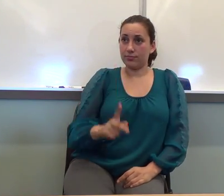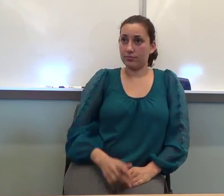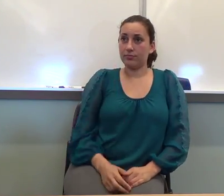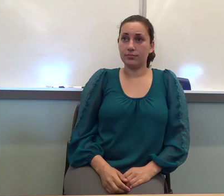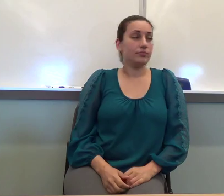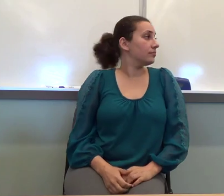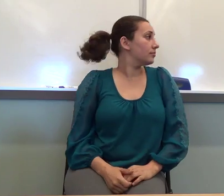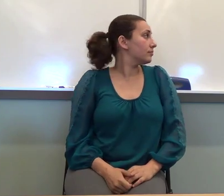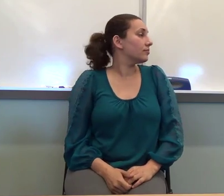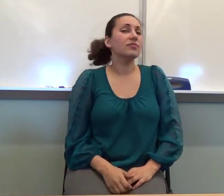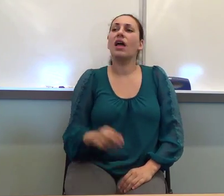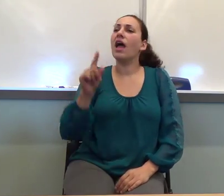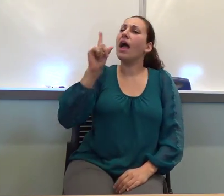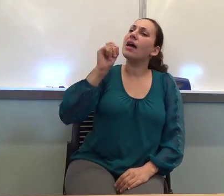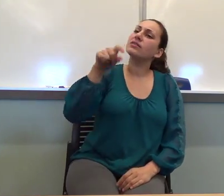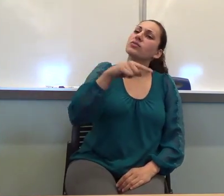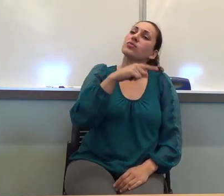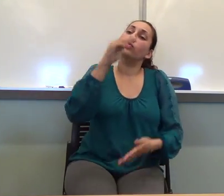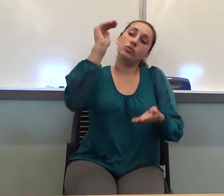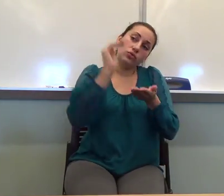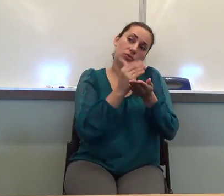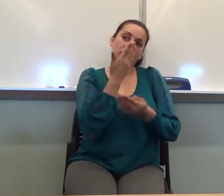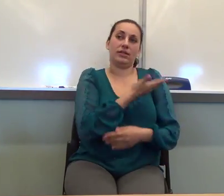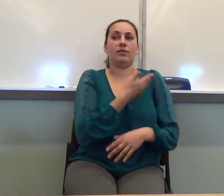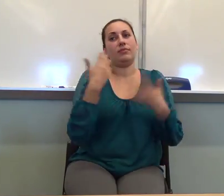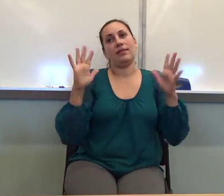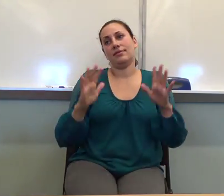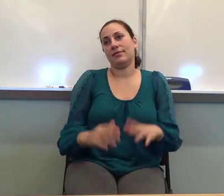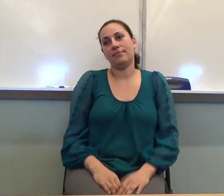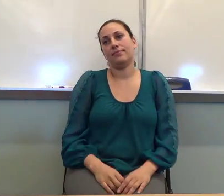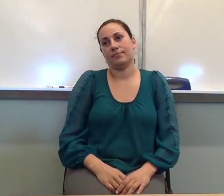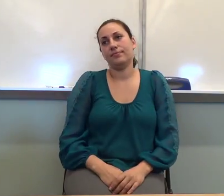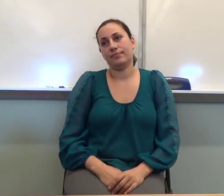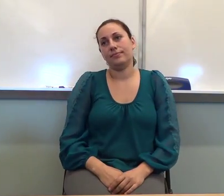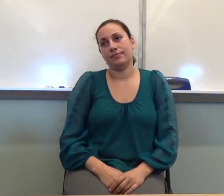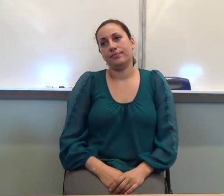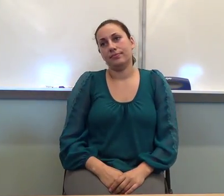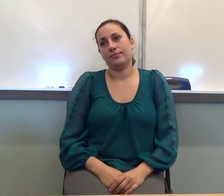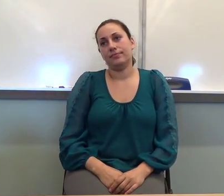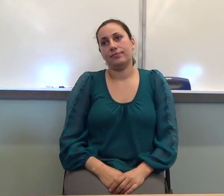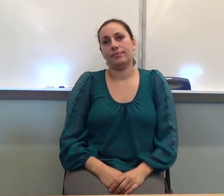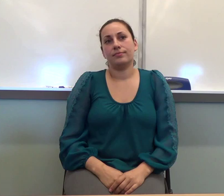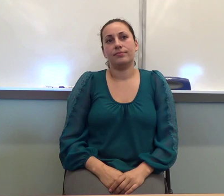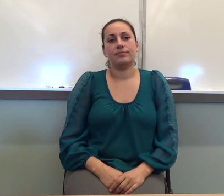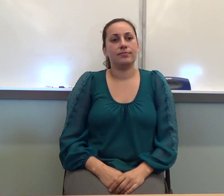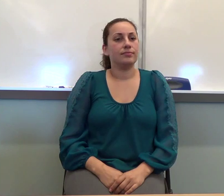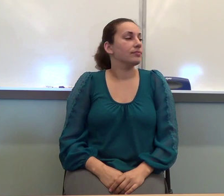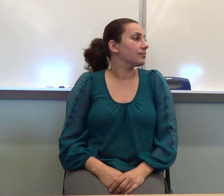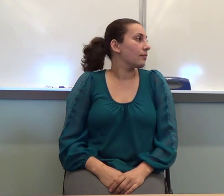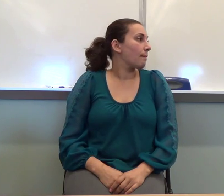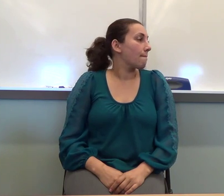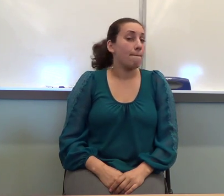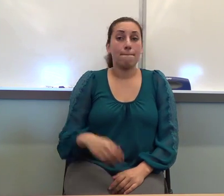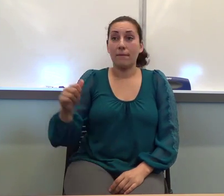It just asks you to reduce a fraction. That's all it is. Any others in